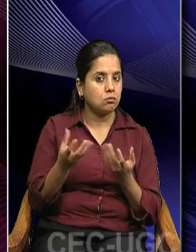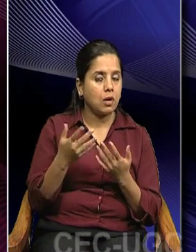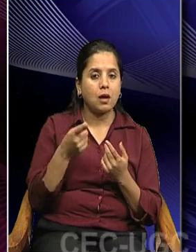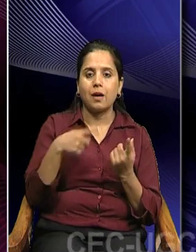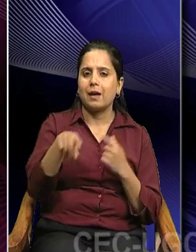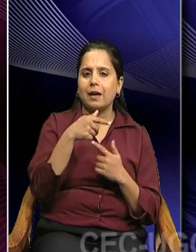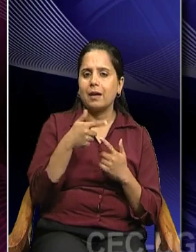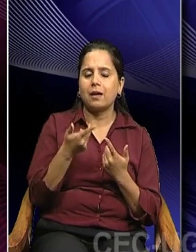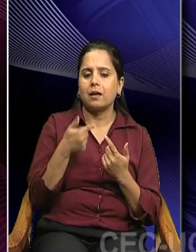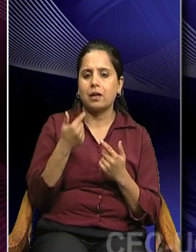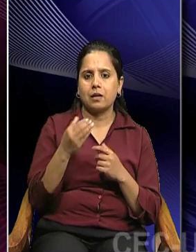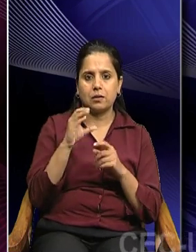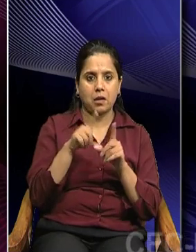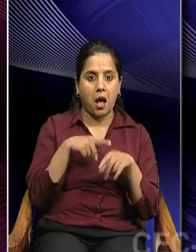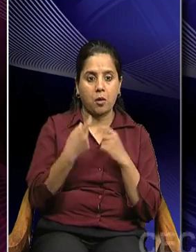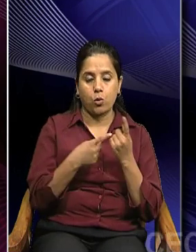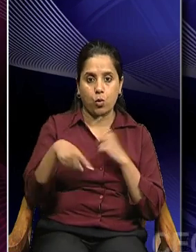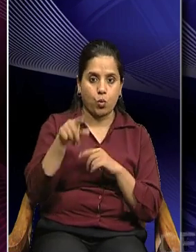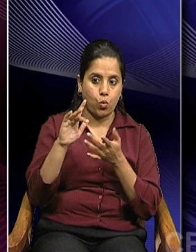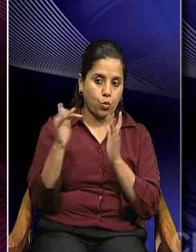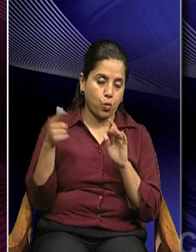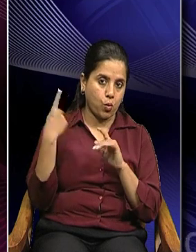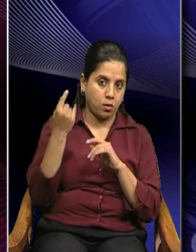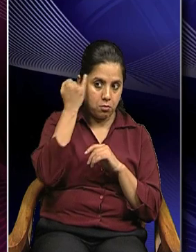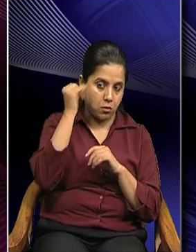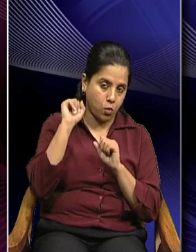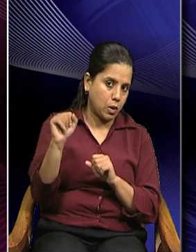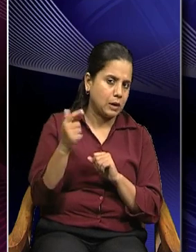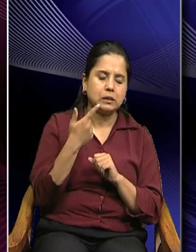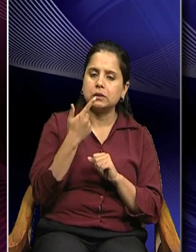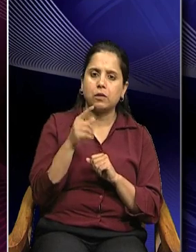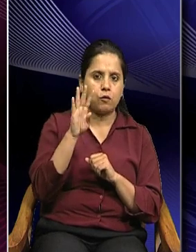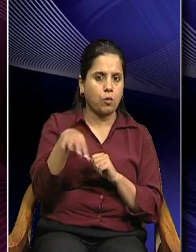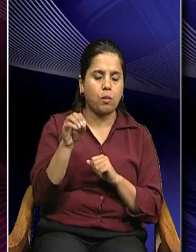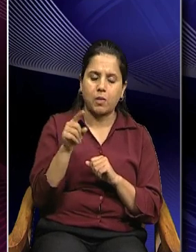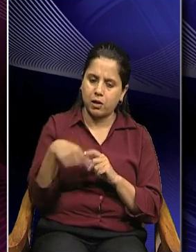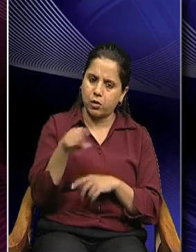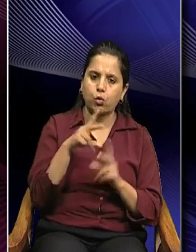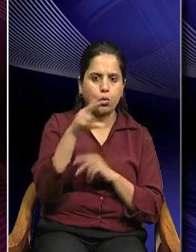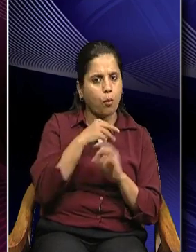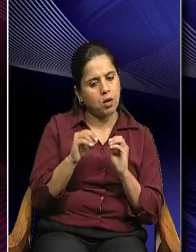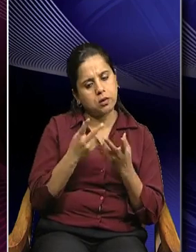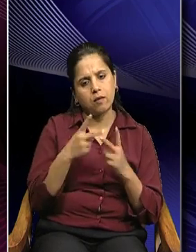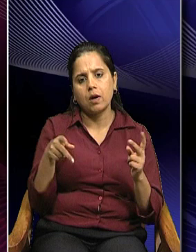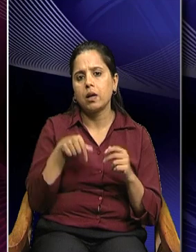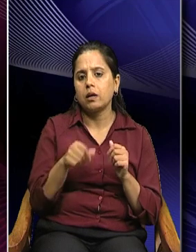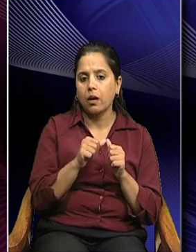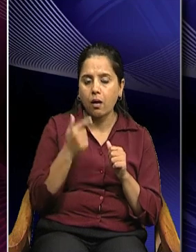more the cybernetic revolution or web 4.0, but we have started talking about the intelligence